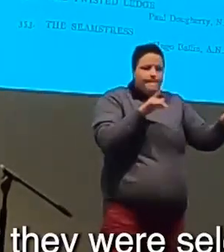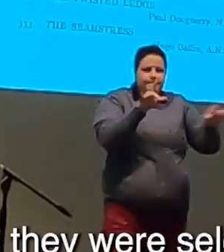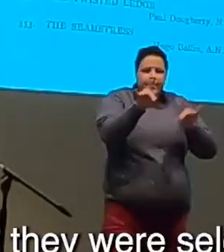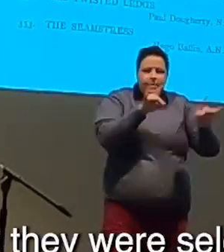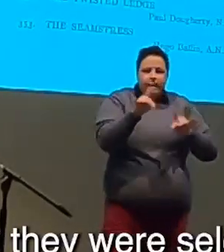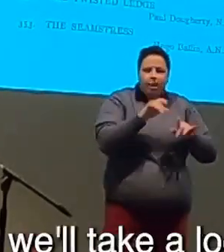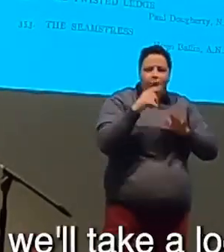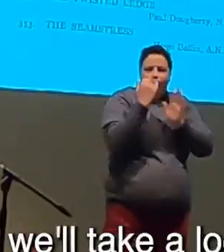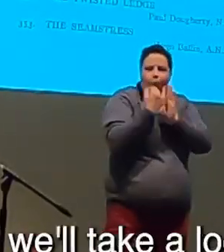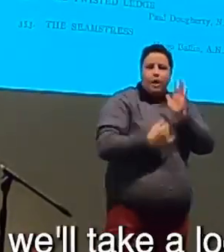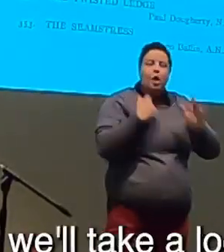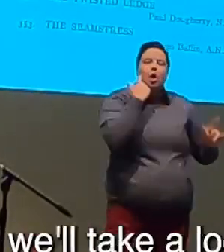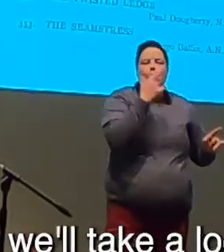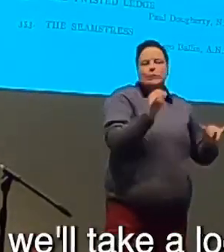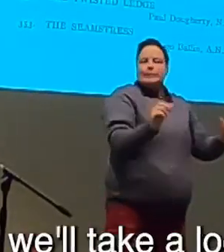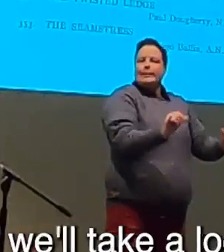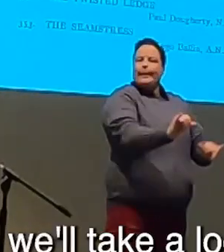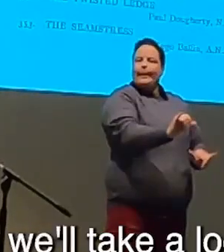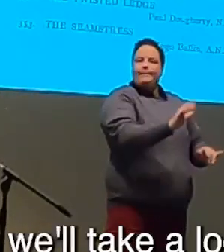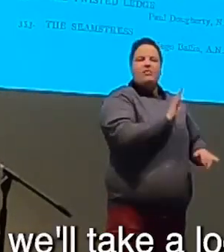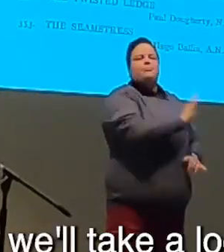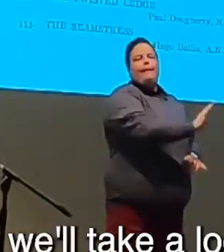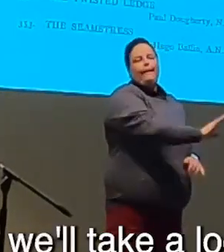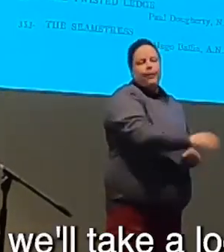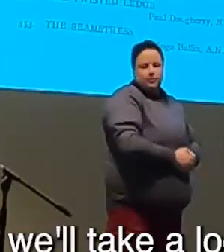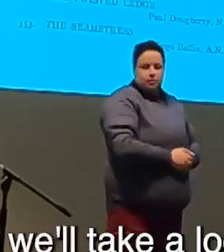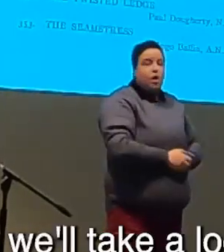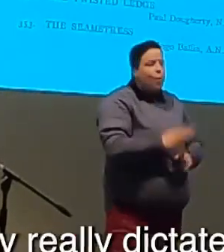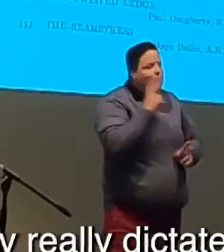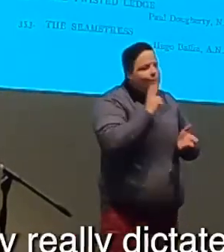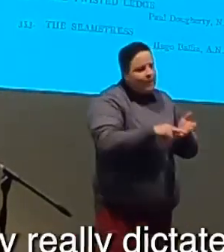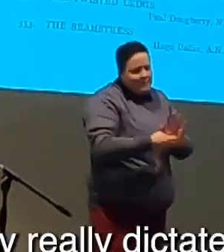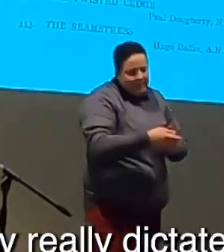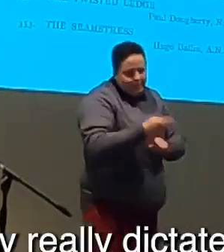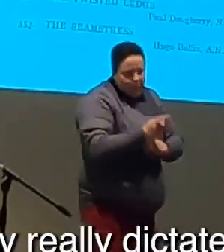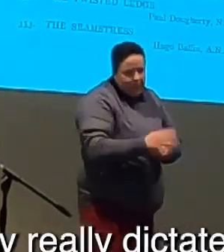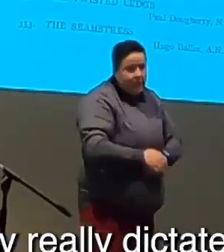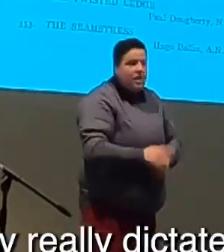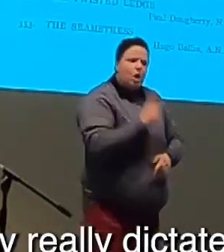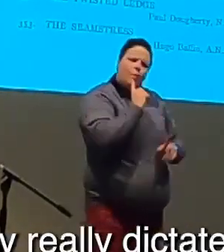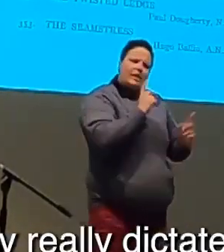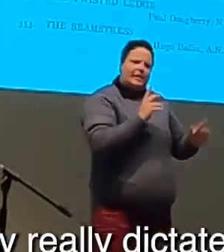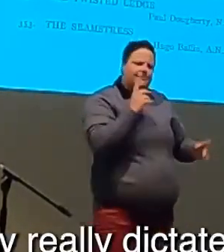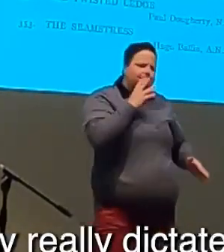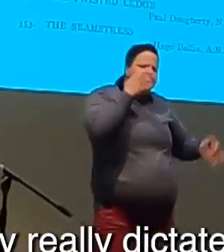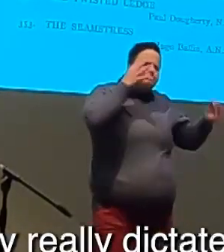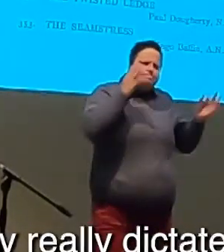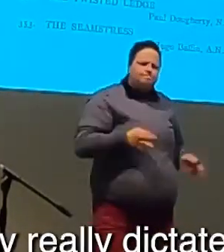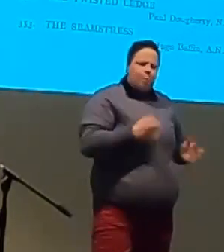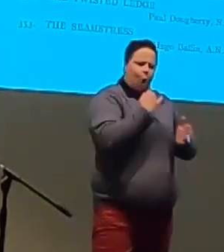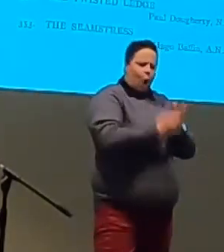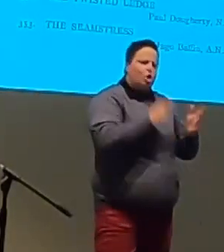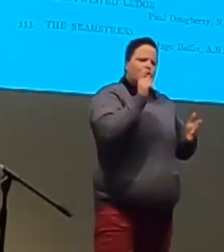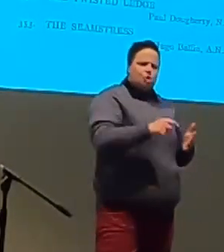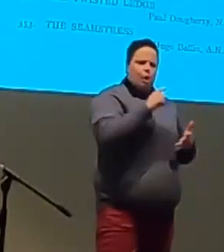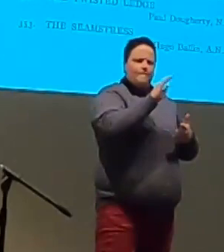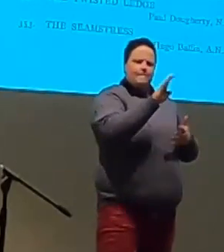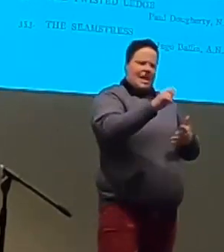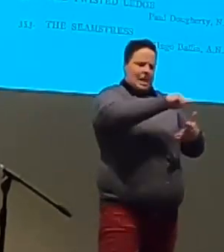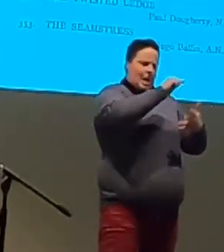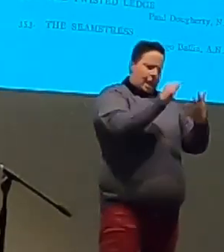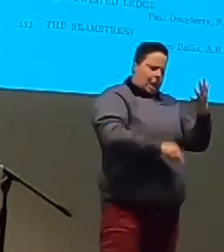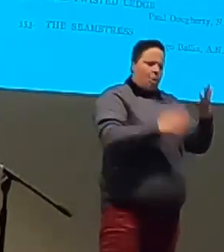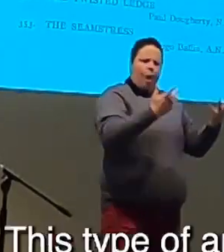similar to theirs, and we'll take a look at what that looks like in a moment. And they really dictated on what they felt art should be and what it should look